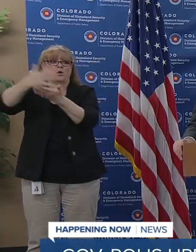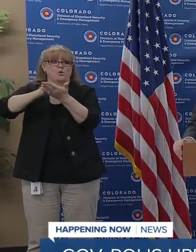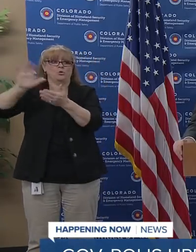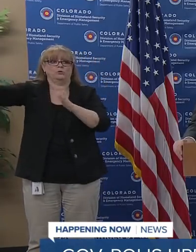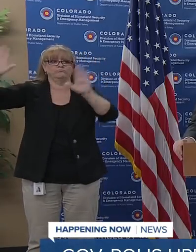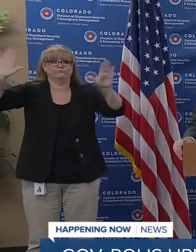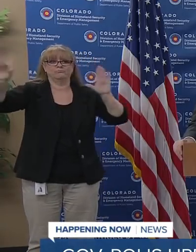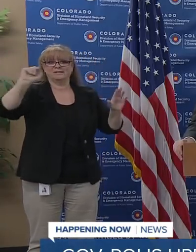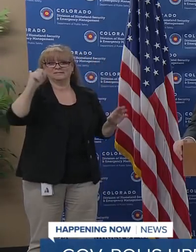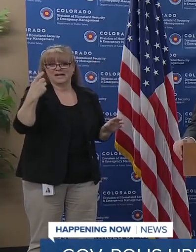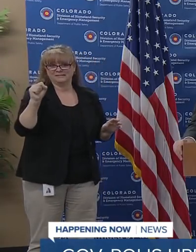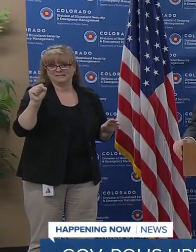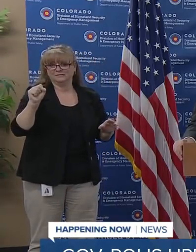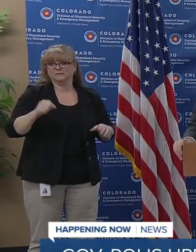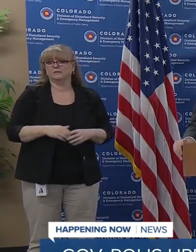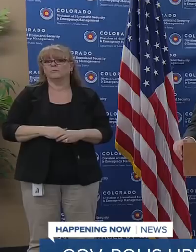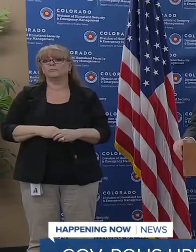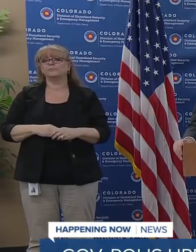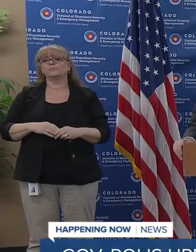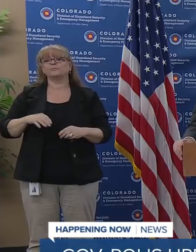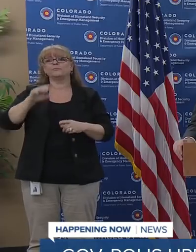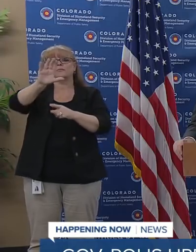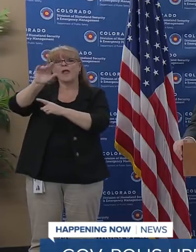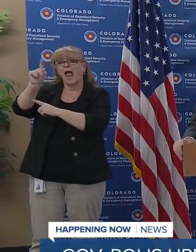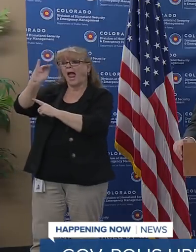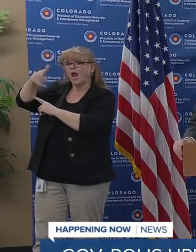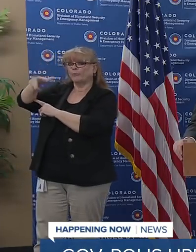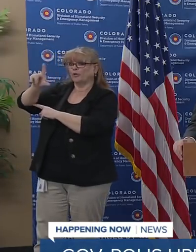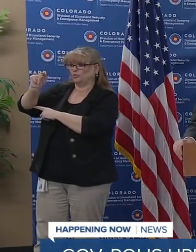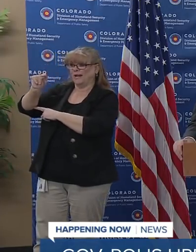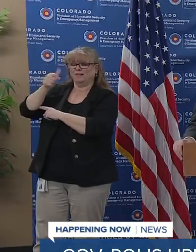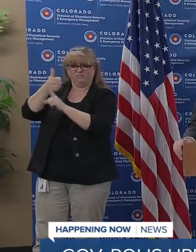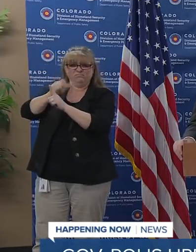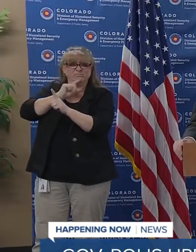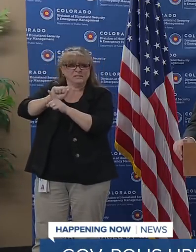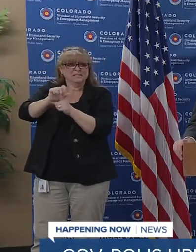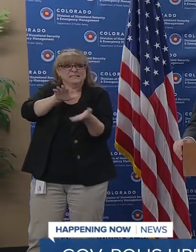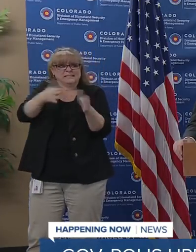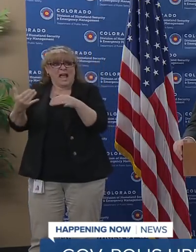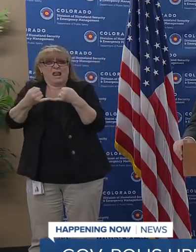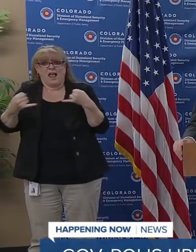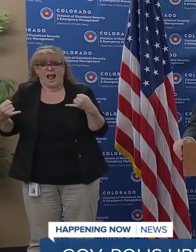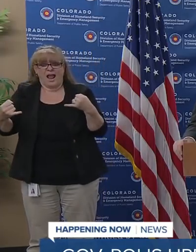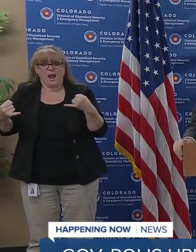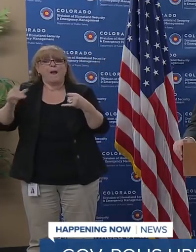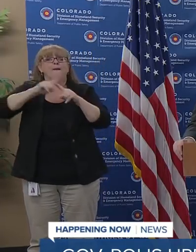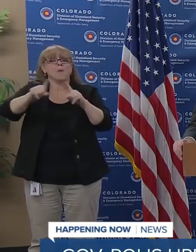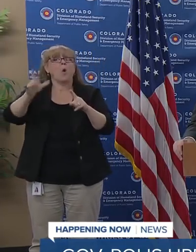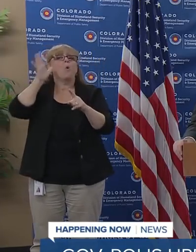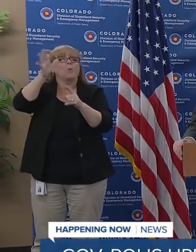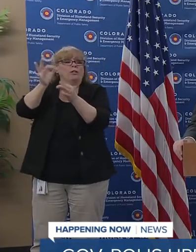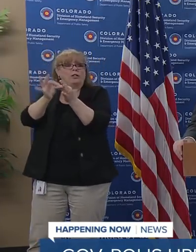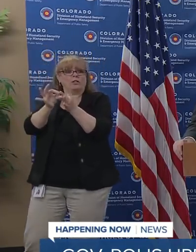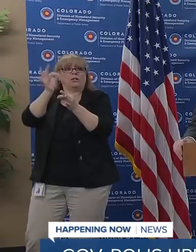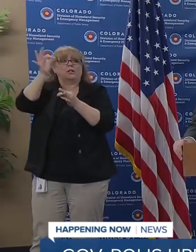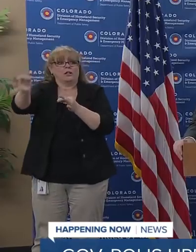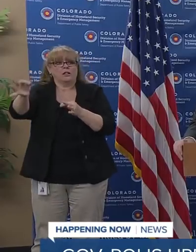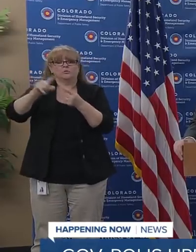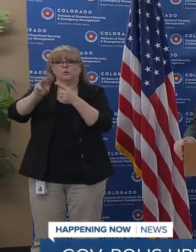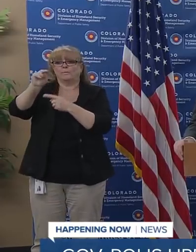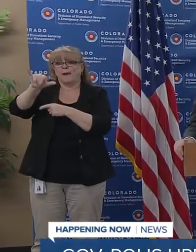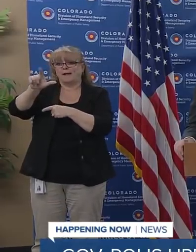paid until May 20th. No penalty, no interest. This crisis is hitting small businesses hard, in particular retail, where a lot